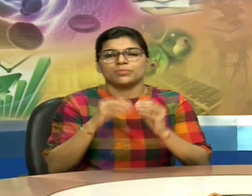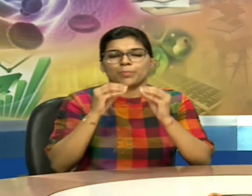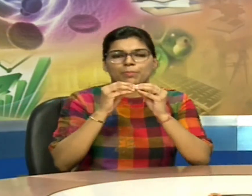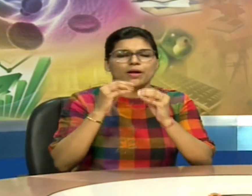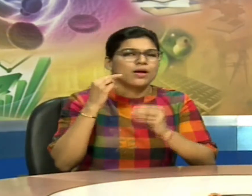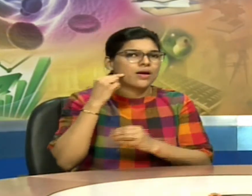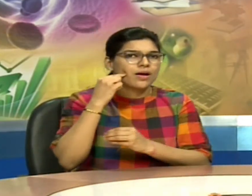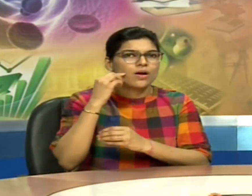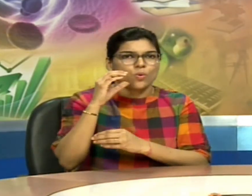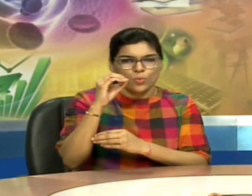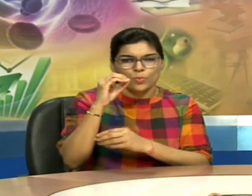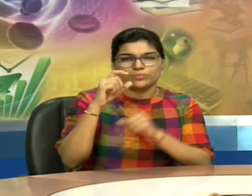Just the last word which